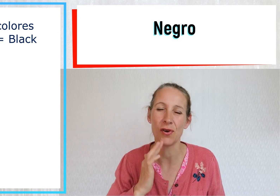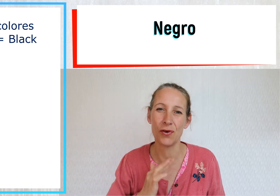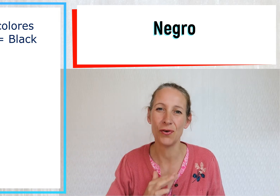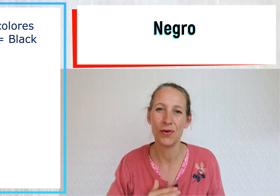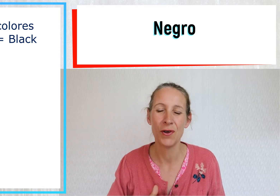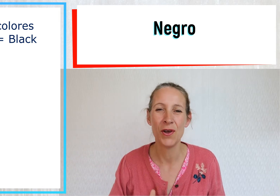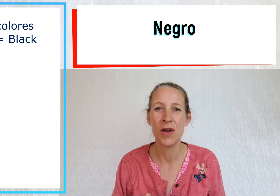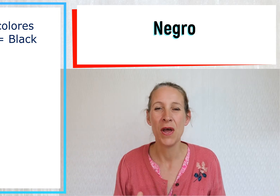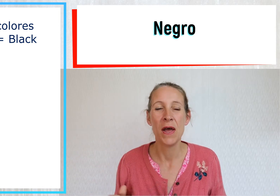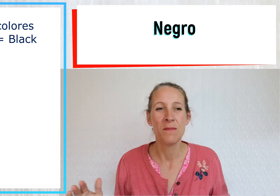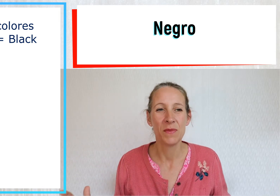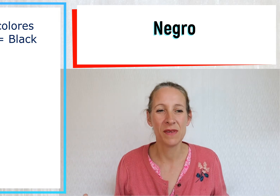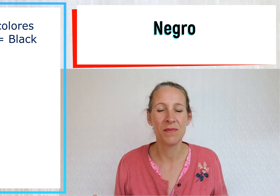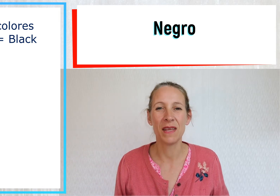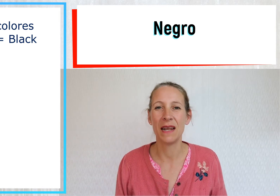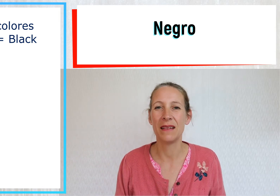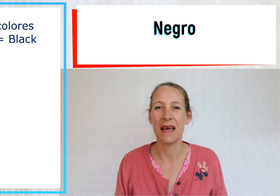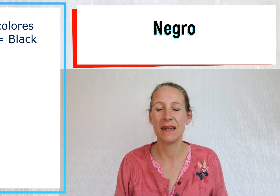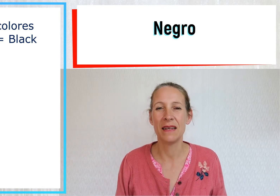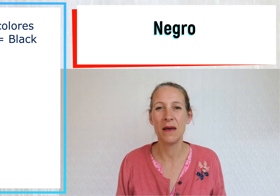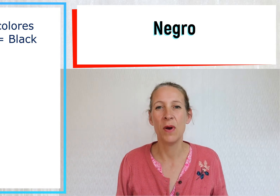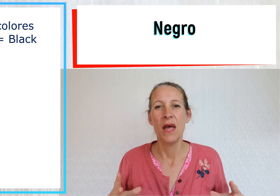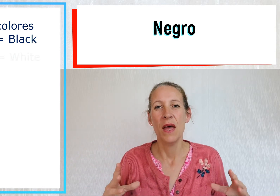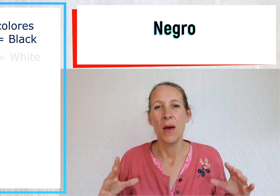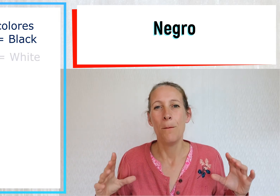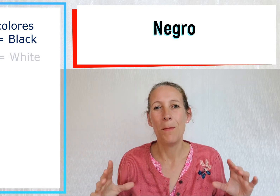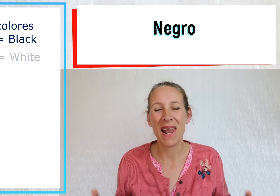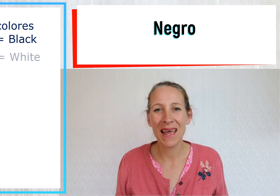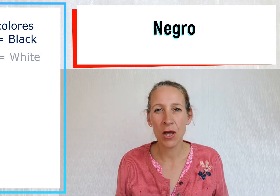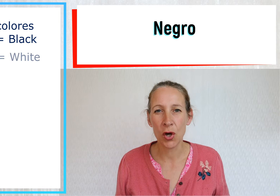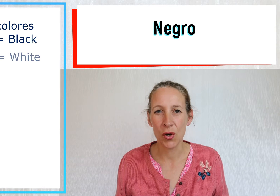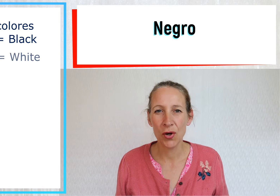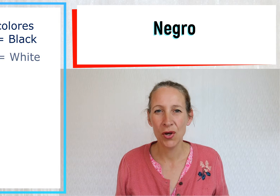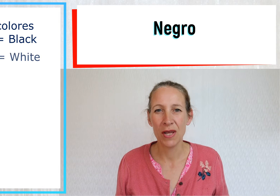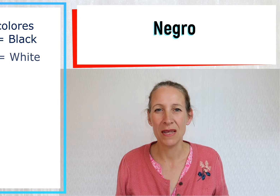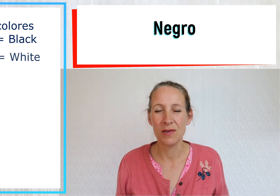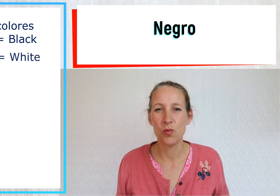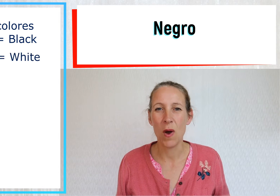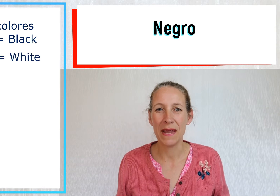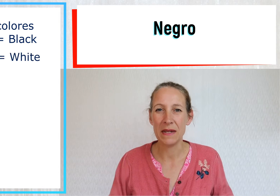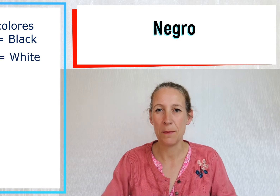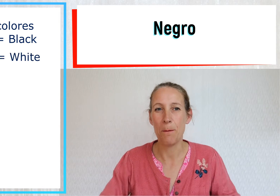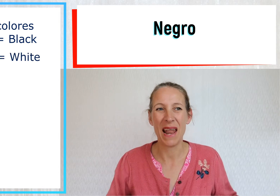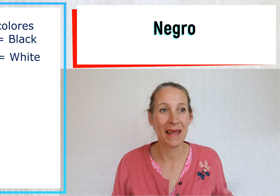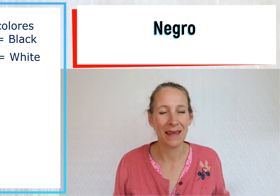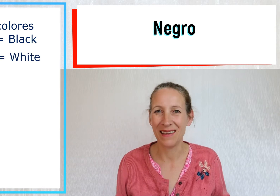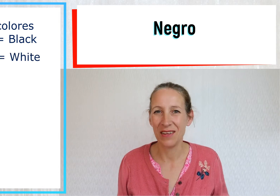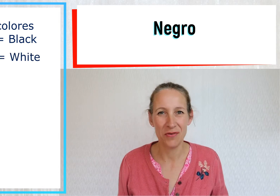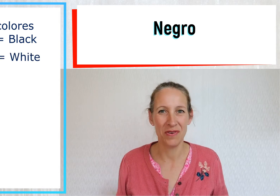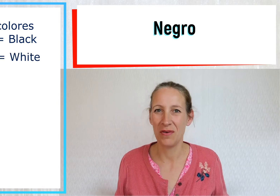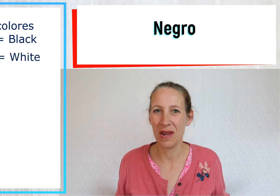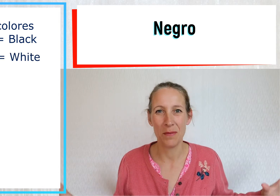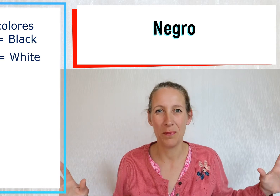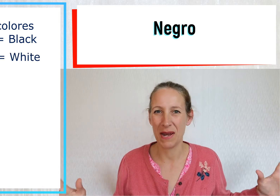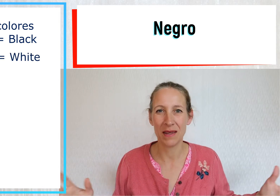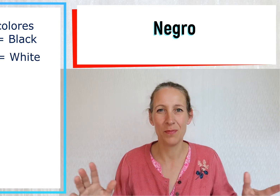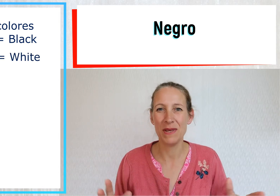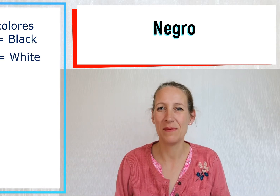Negro. Something like that. Now, blanco is white. Blank, you know, like a blank piece of